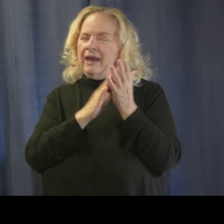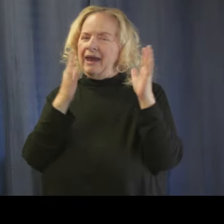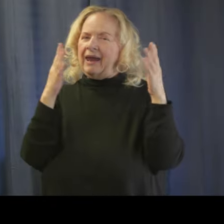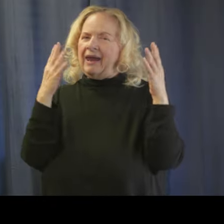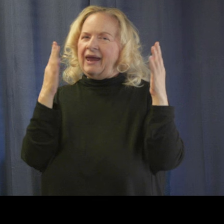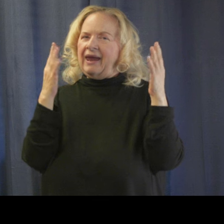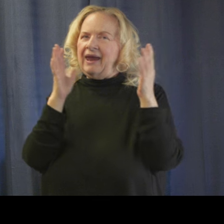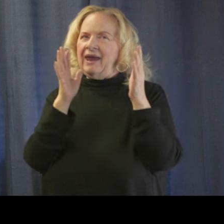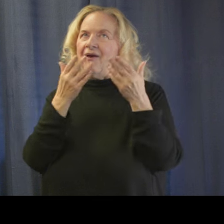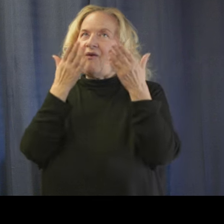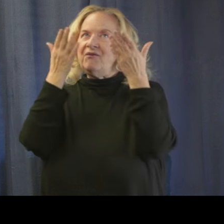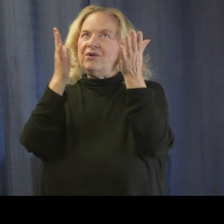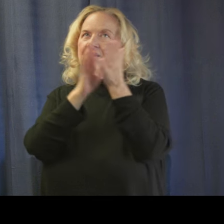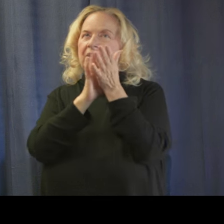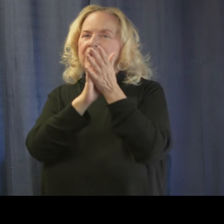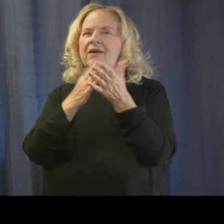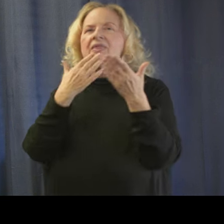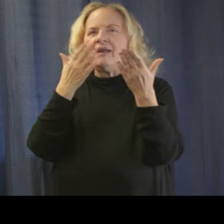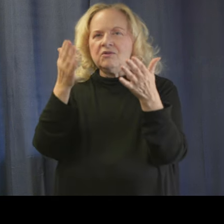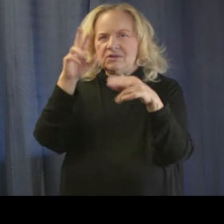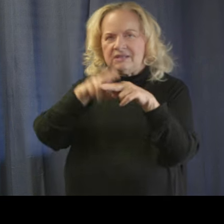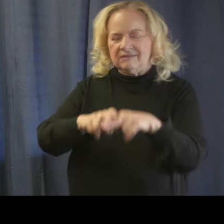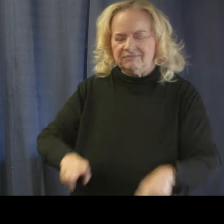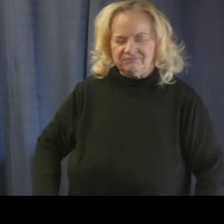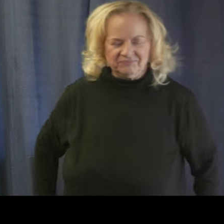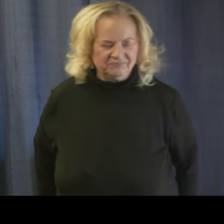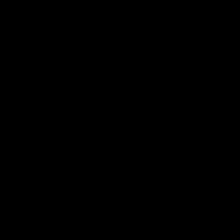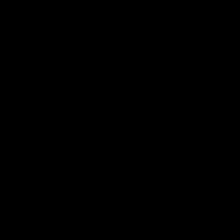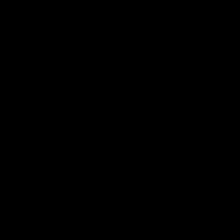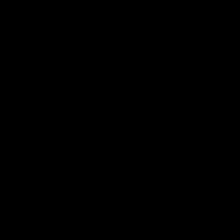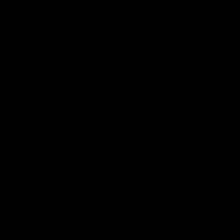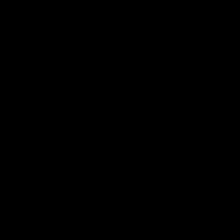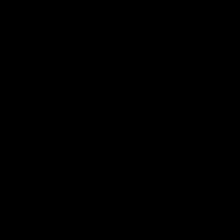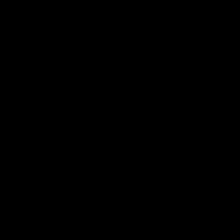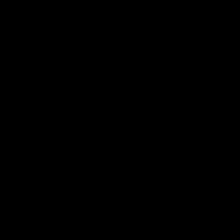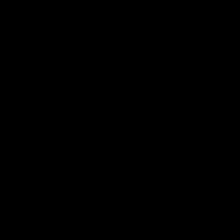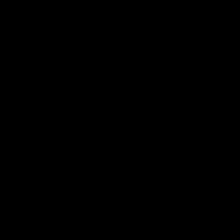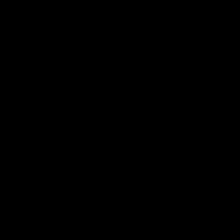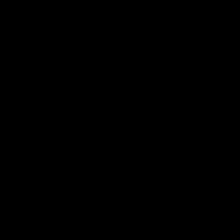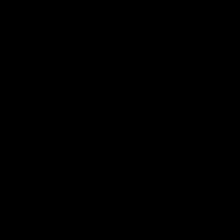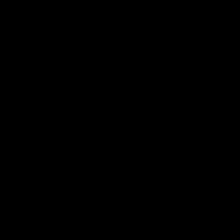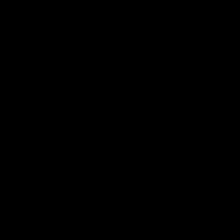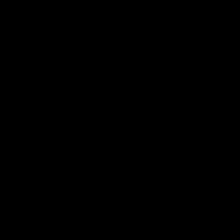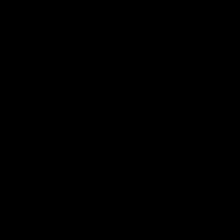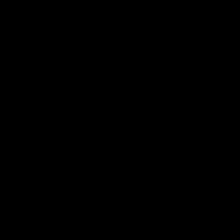the Lord a clap offering. Amen. You may be seated.